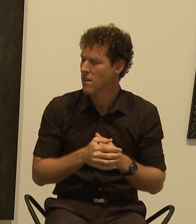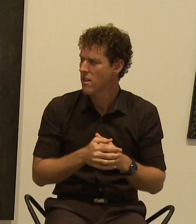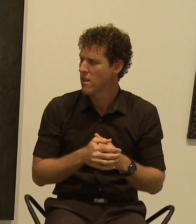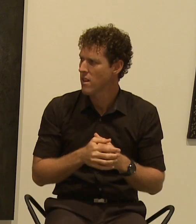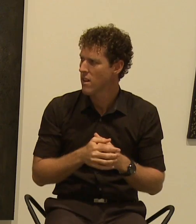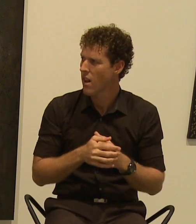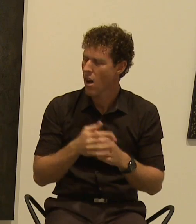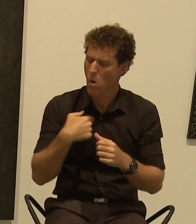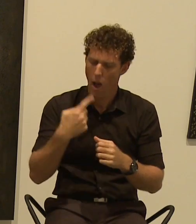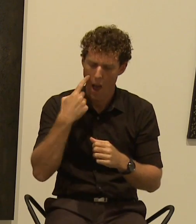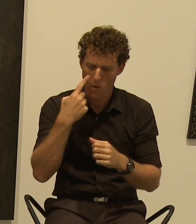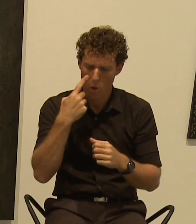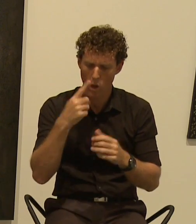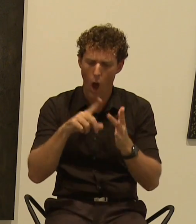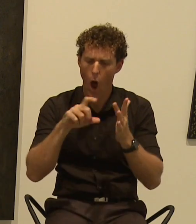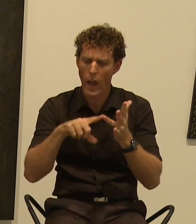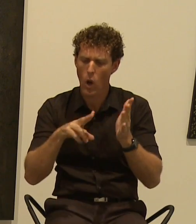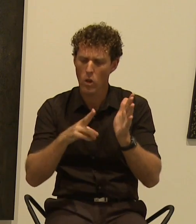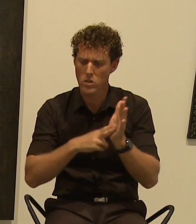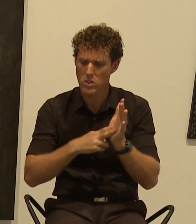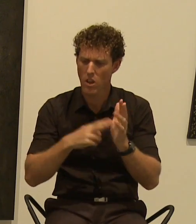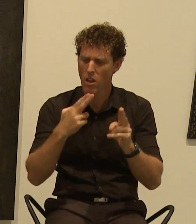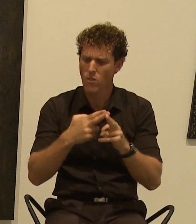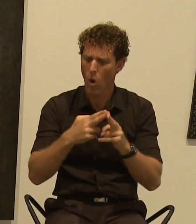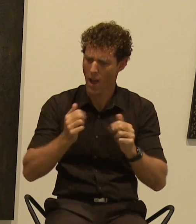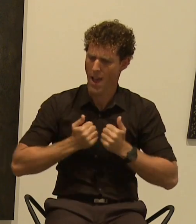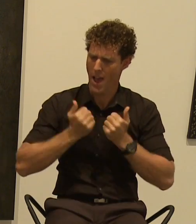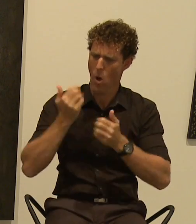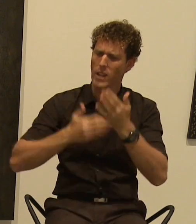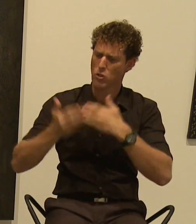it was looking at icons of our colonial history,